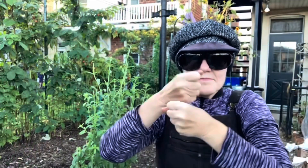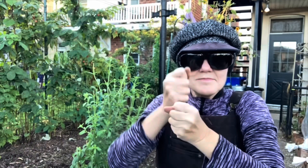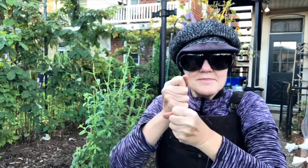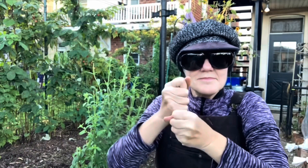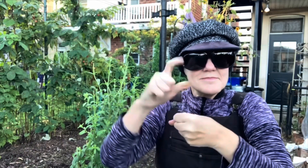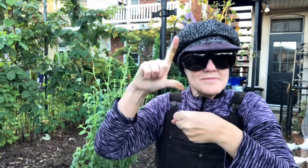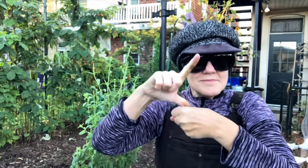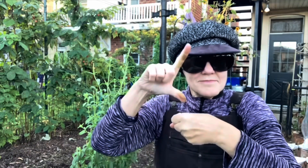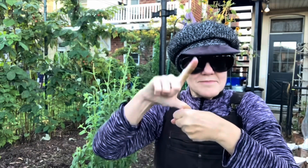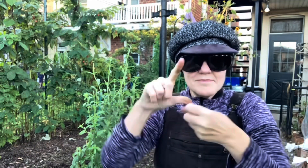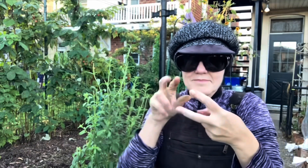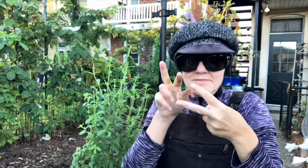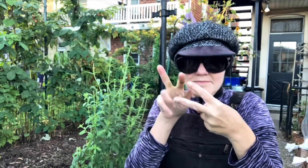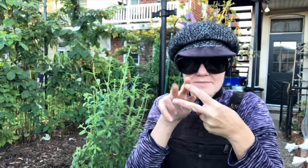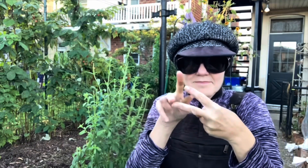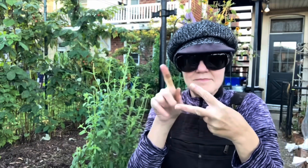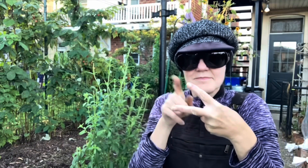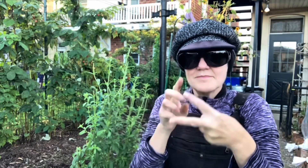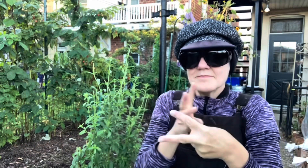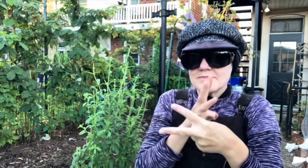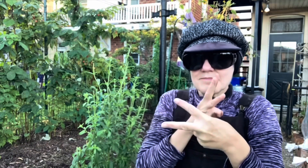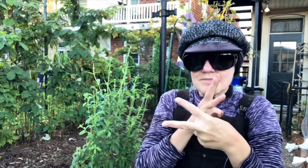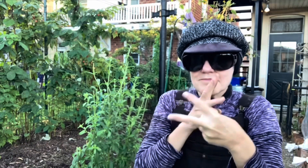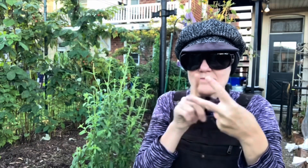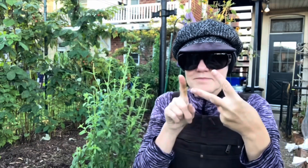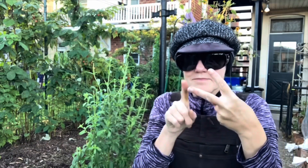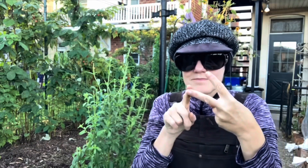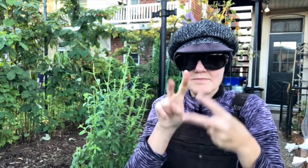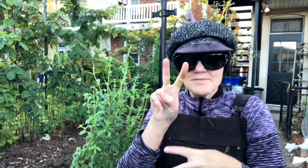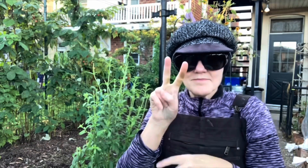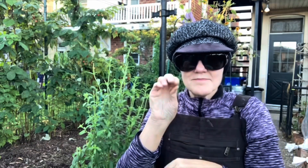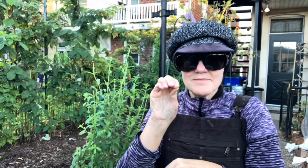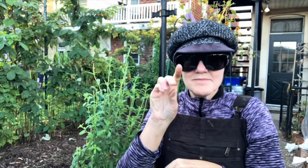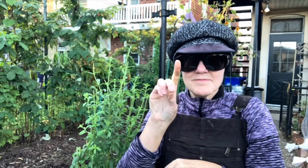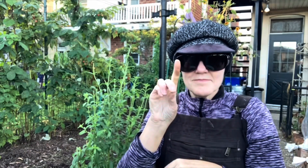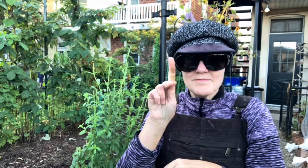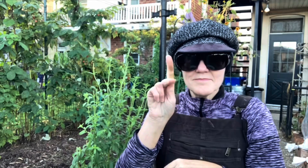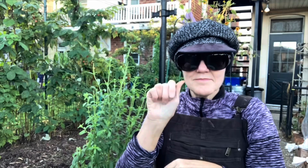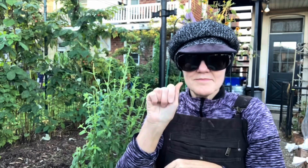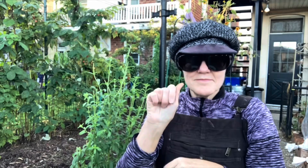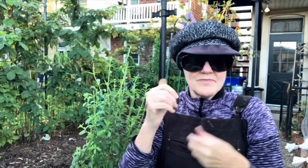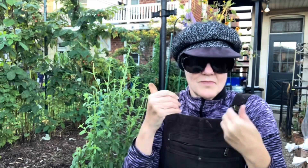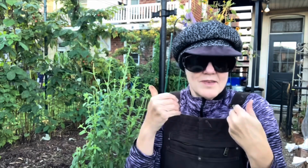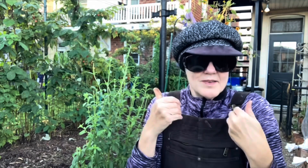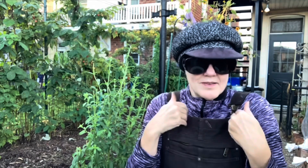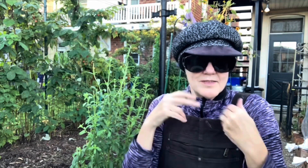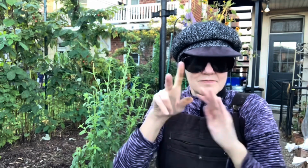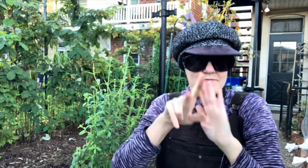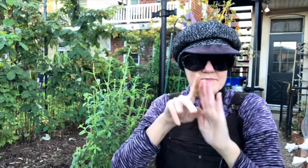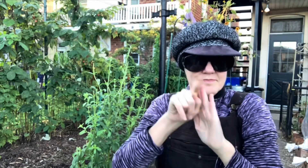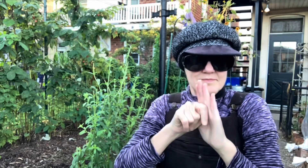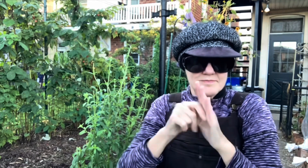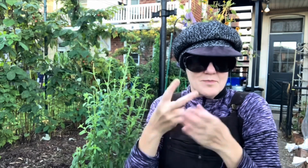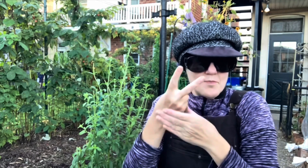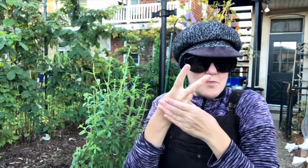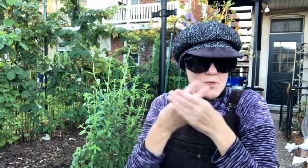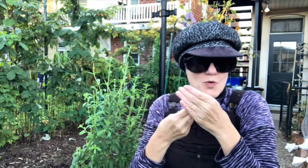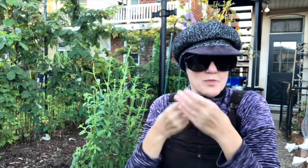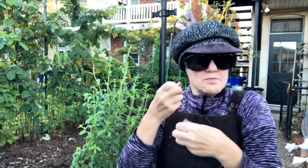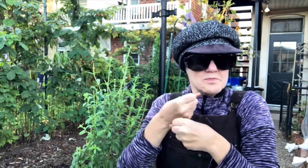Now you can steep the stevia and make a liquid with either water or vodka. And I've done both of those.